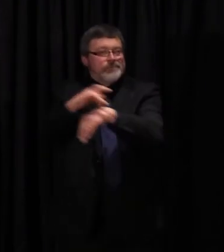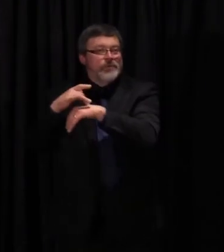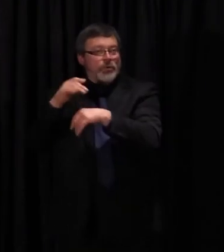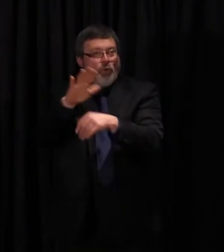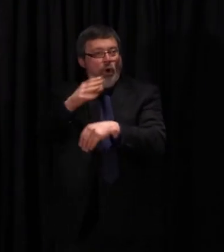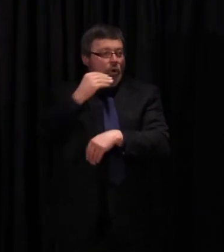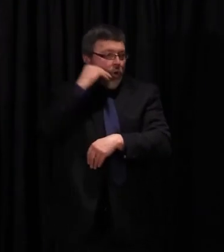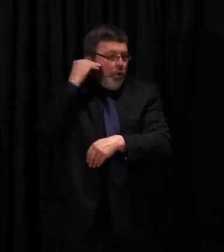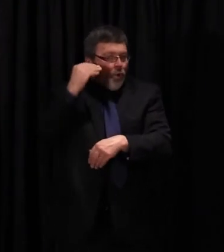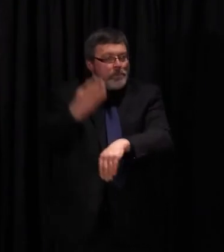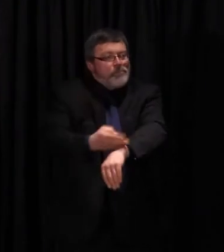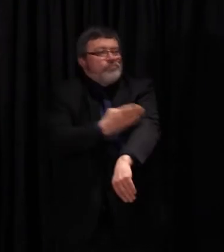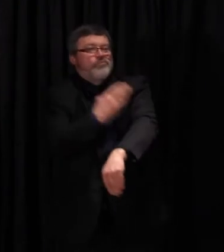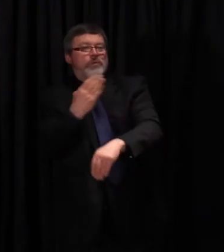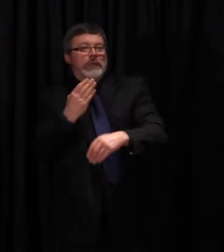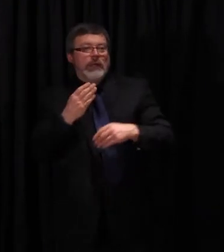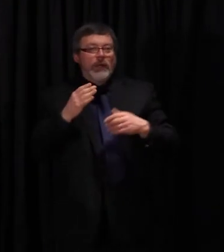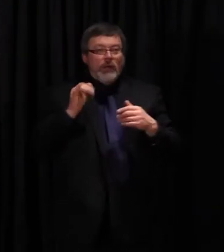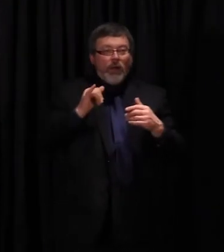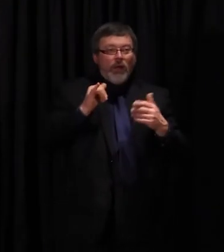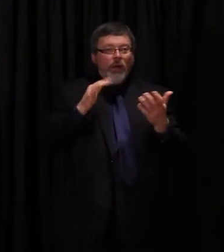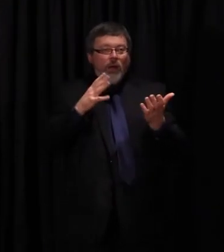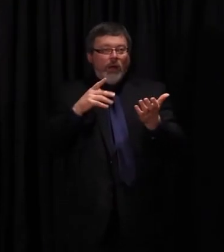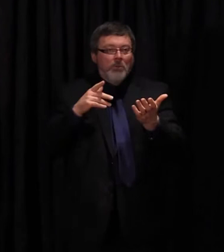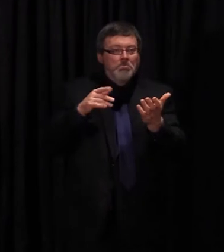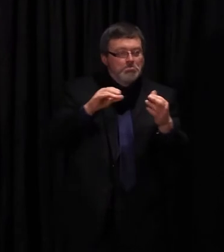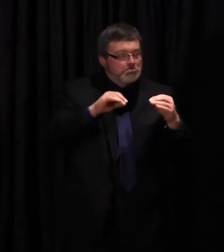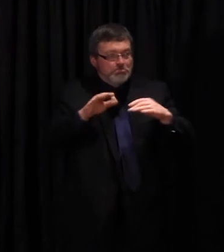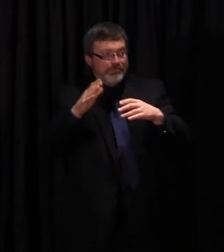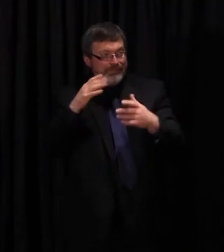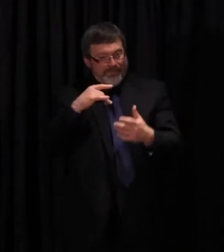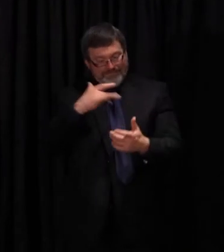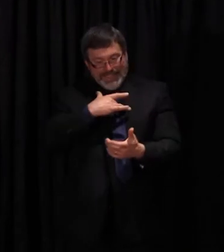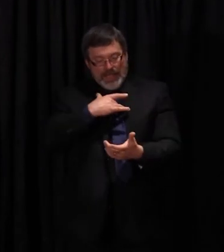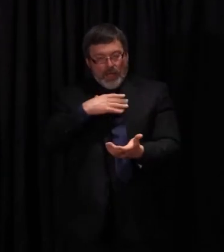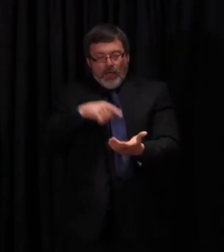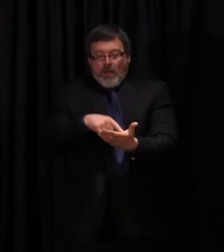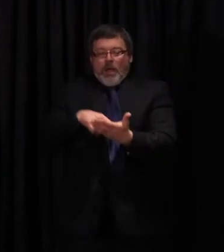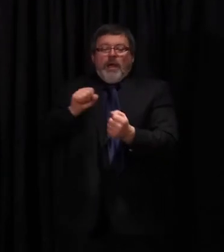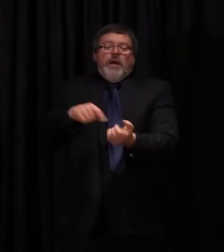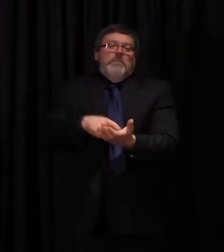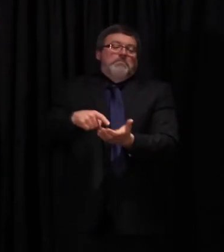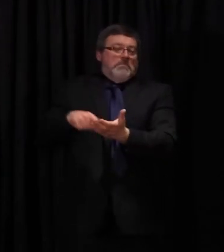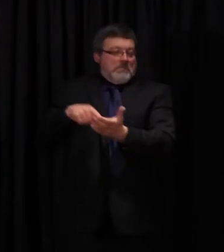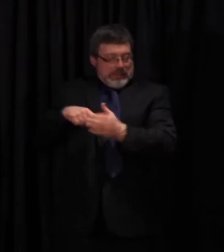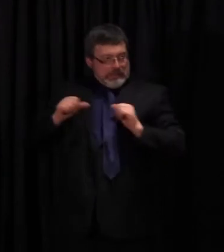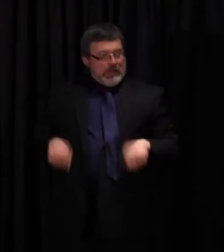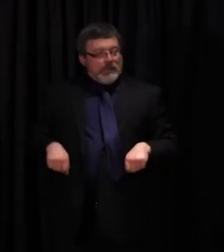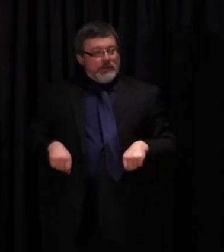bills are paid. If we work together, we can make this happen this session.